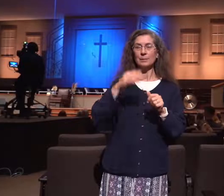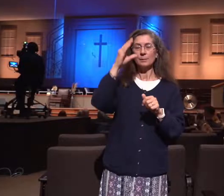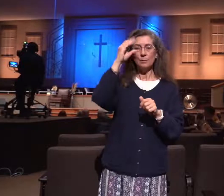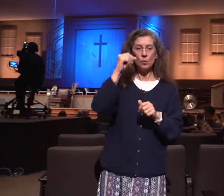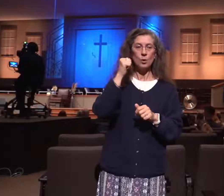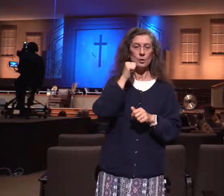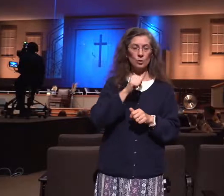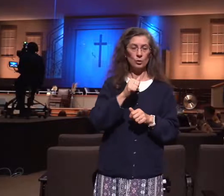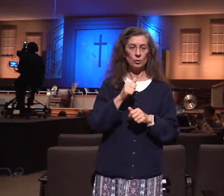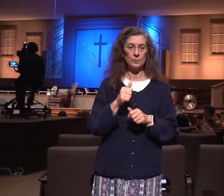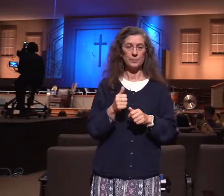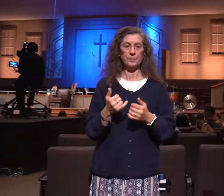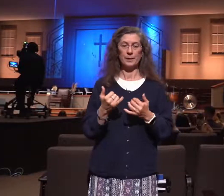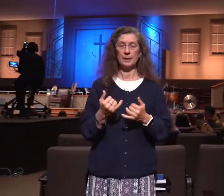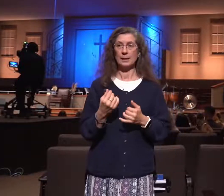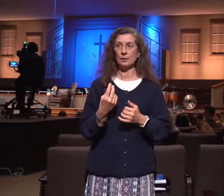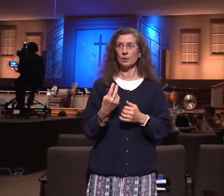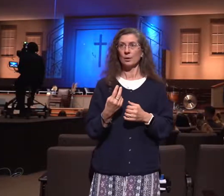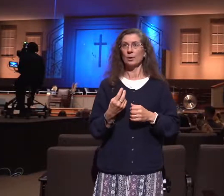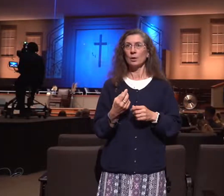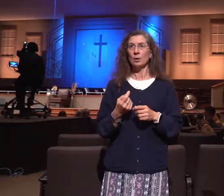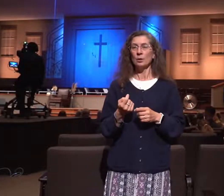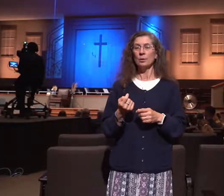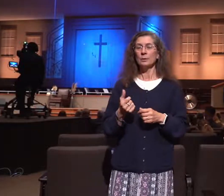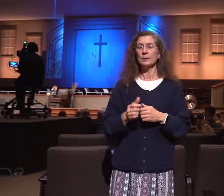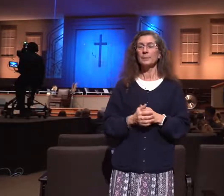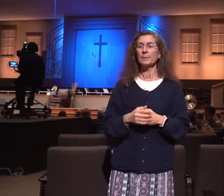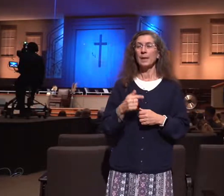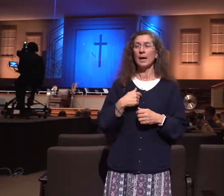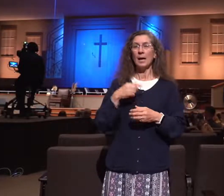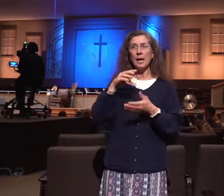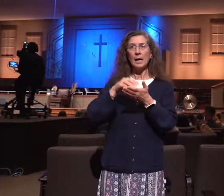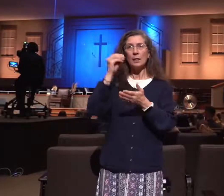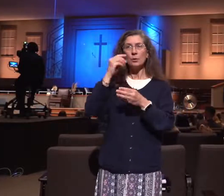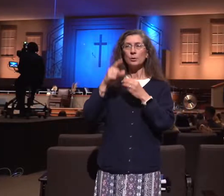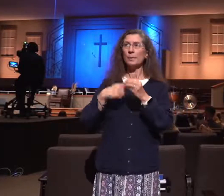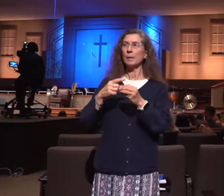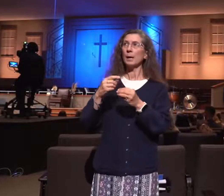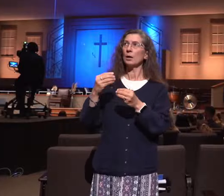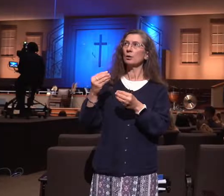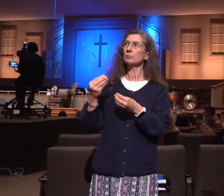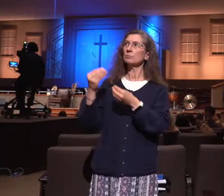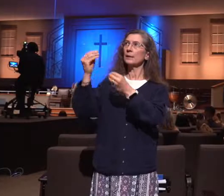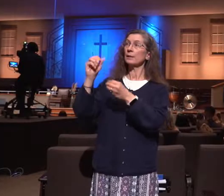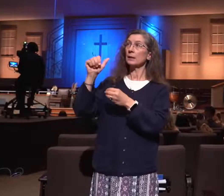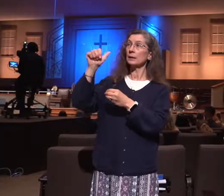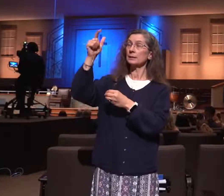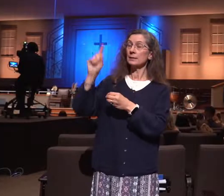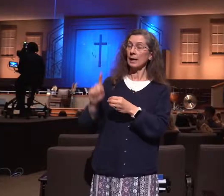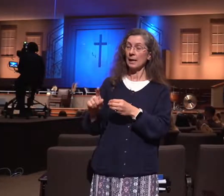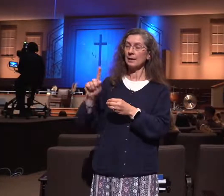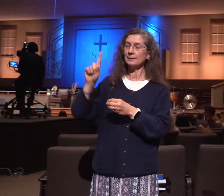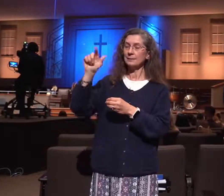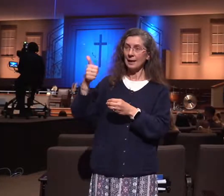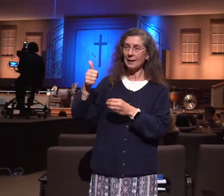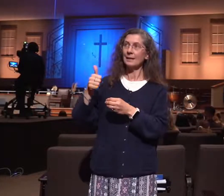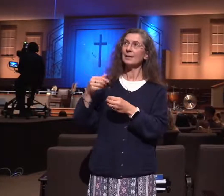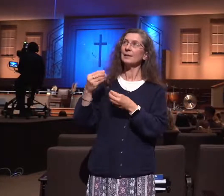real quickly, let me tell you two other things. I learned about tithing. I learned about faith promise